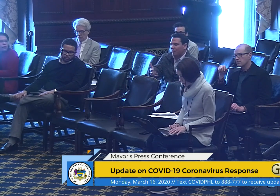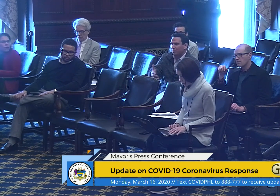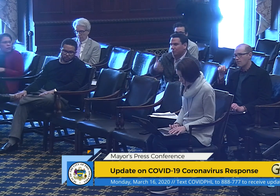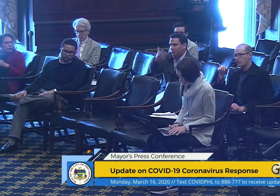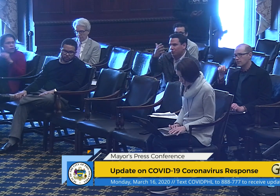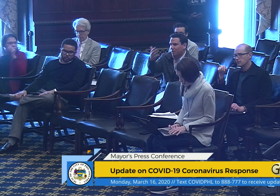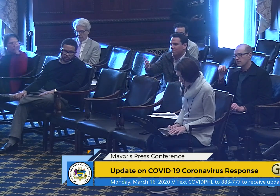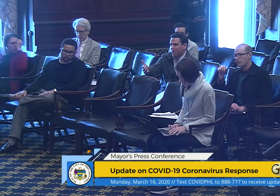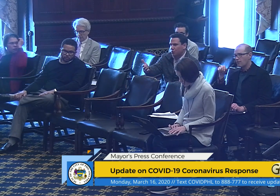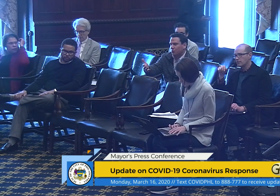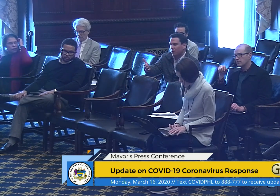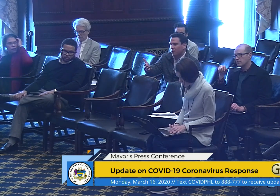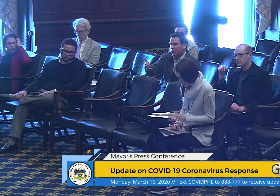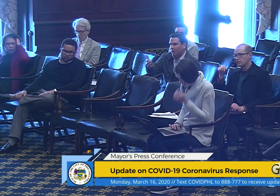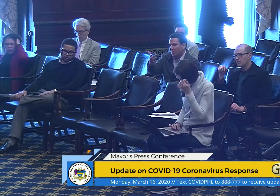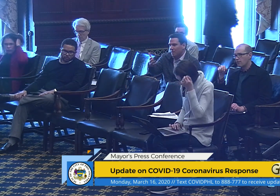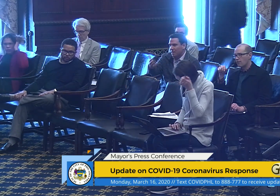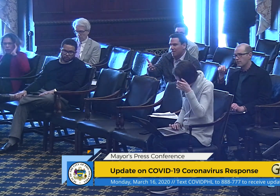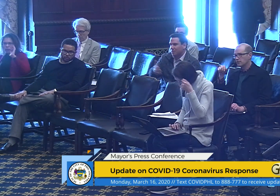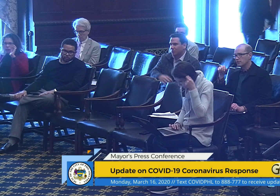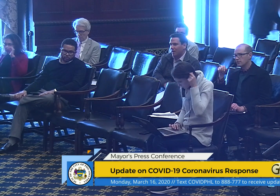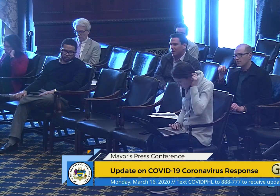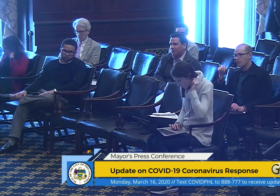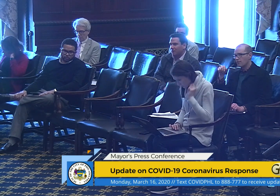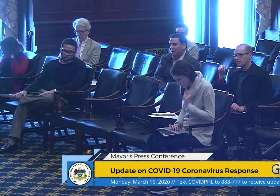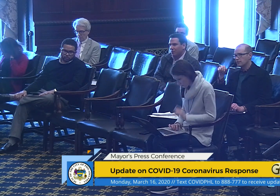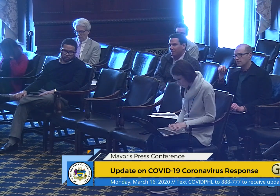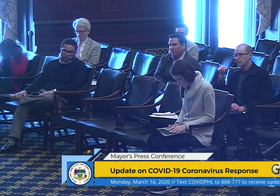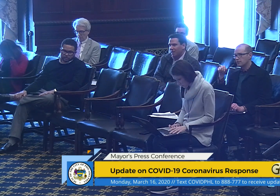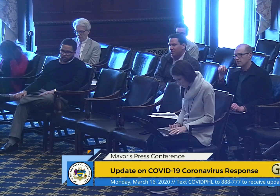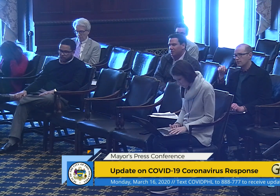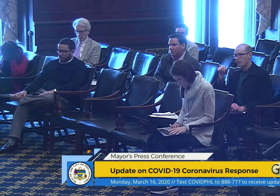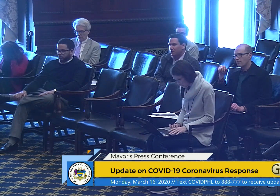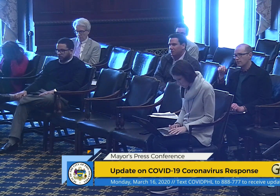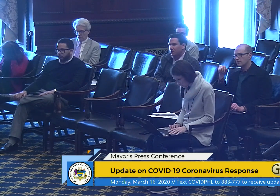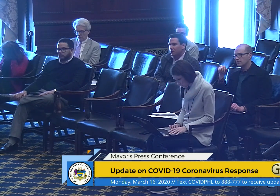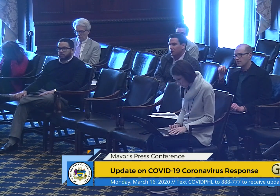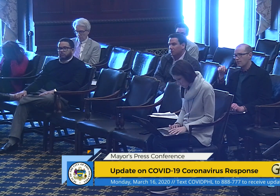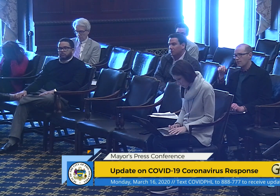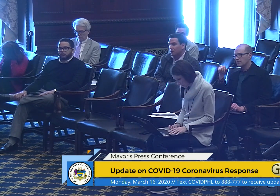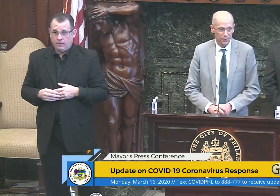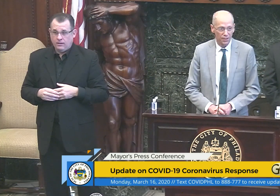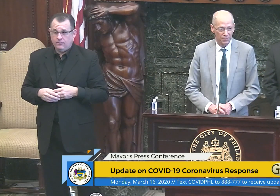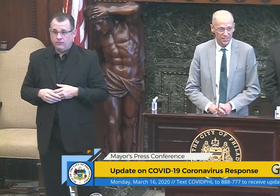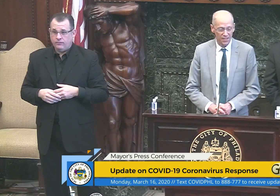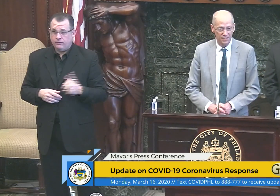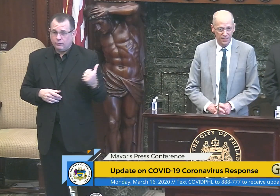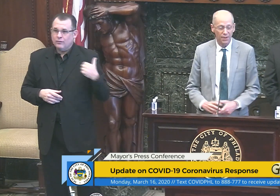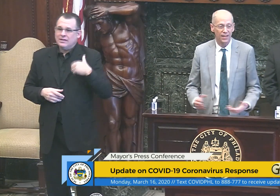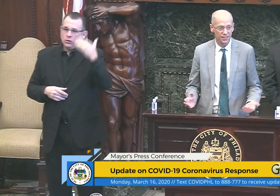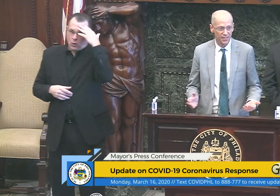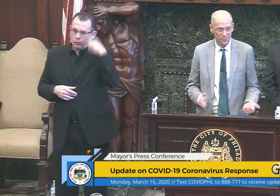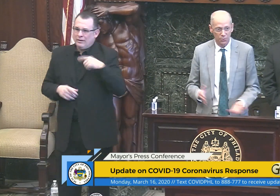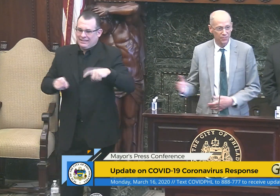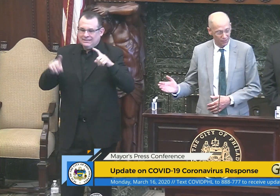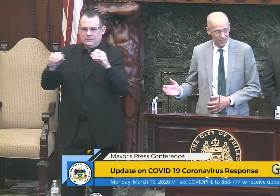test properly so that you can measure how many cases are happening? Yeah. We know we need to test more people, but the testing capacity is improving every day.